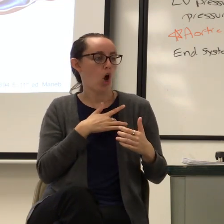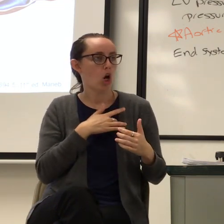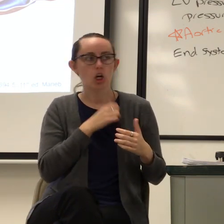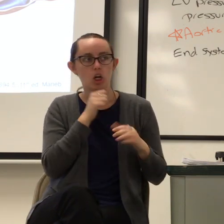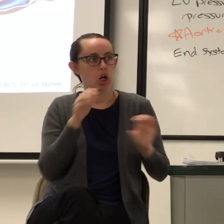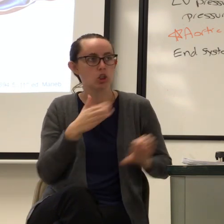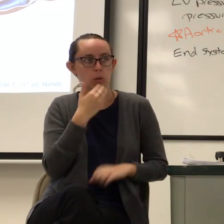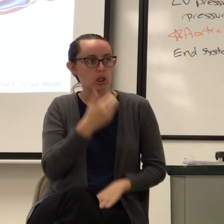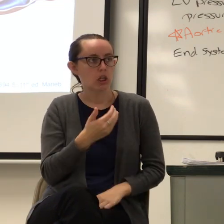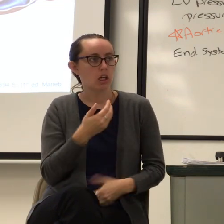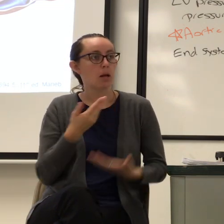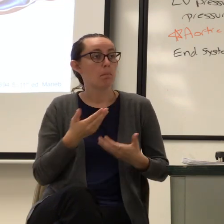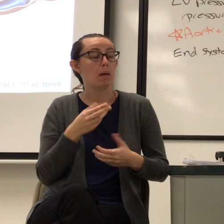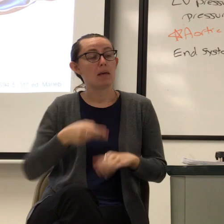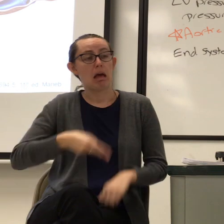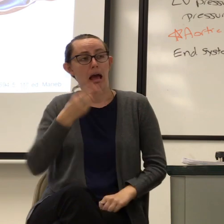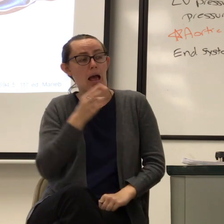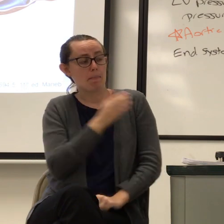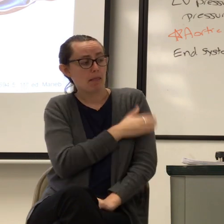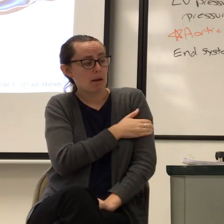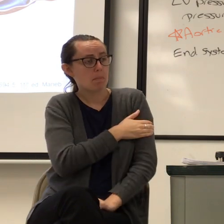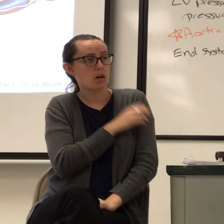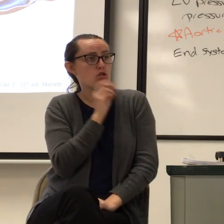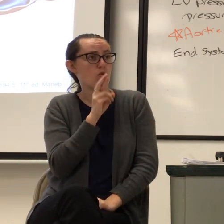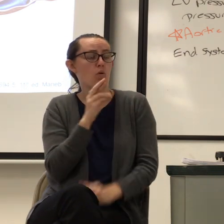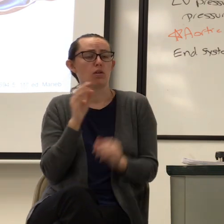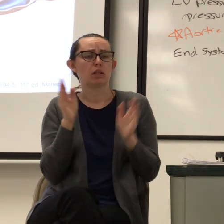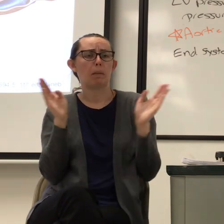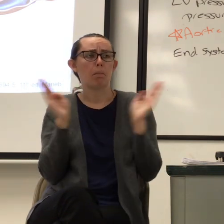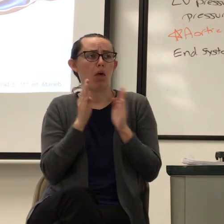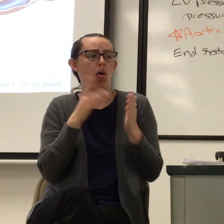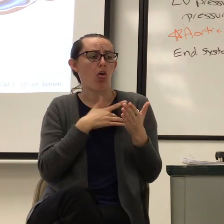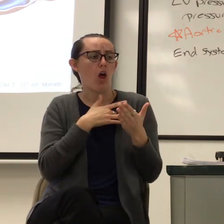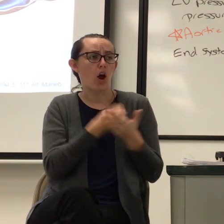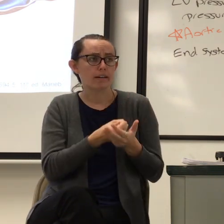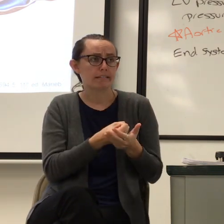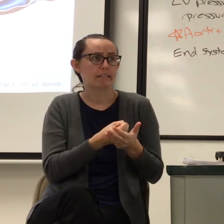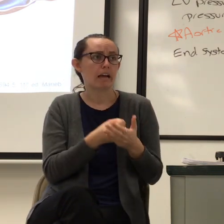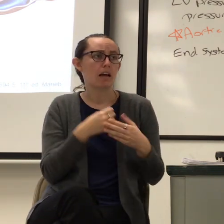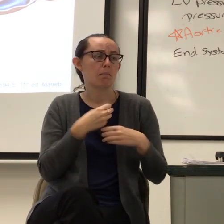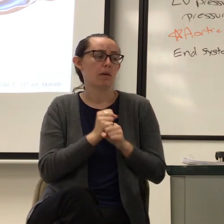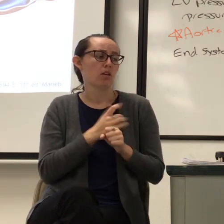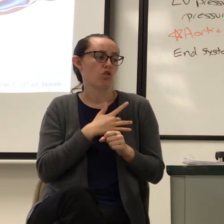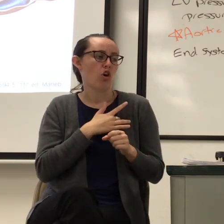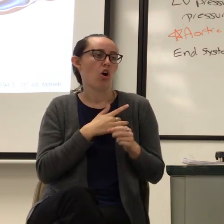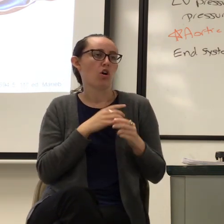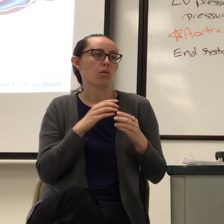a small heart attack. Made the heart weaker. But anyways, ESV, that's what it is.